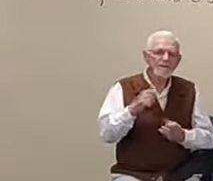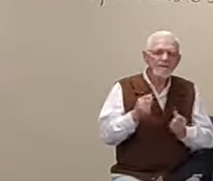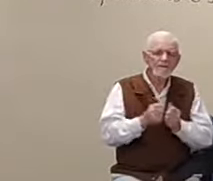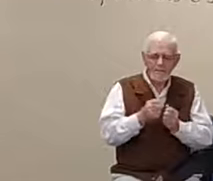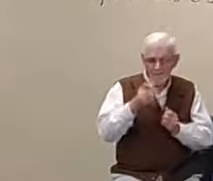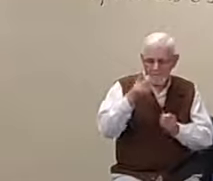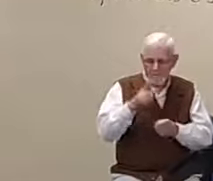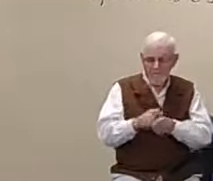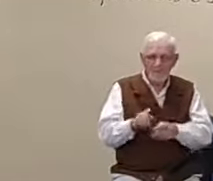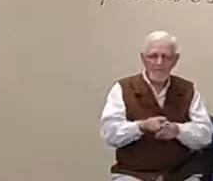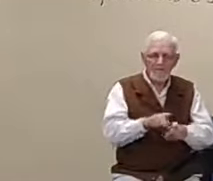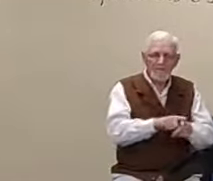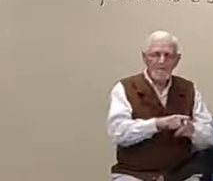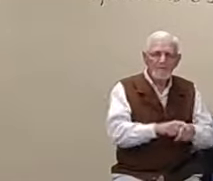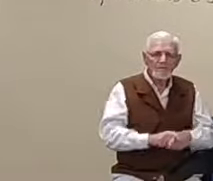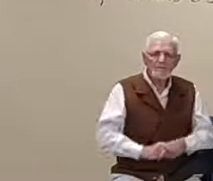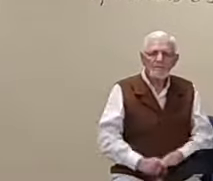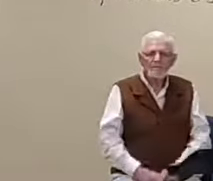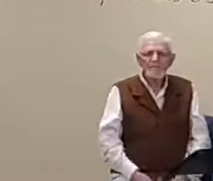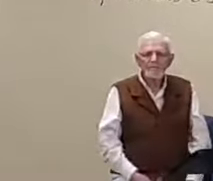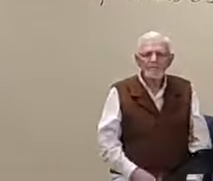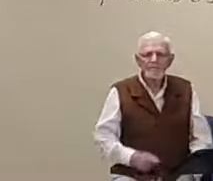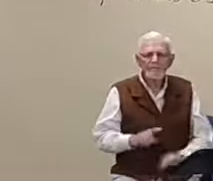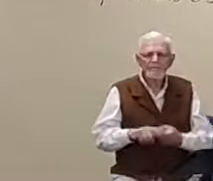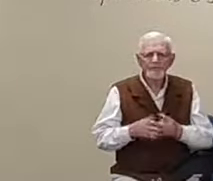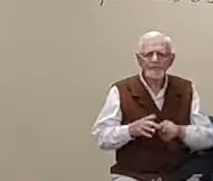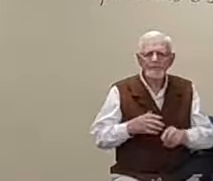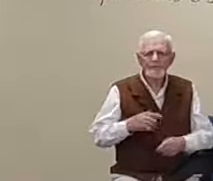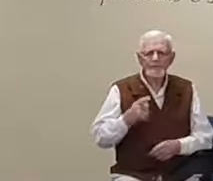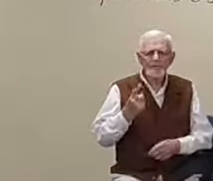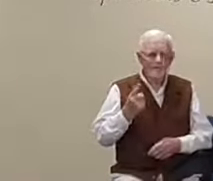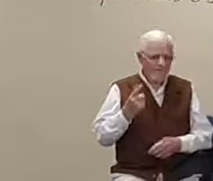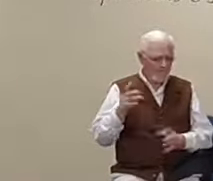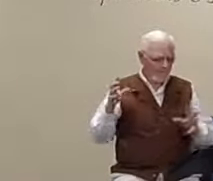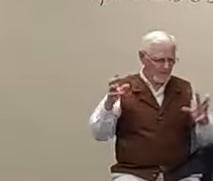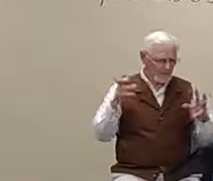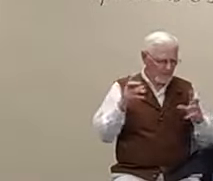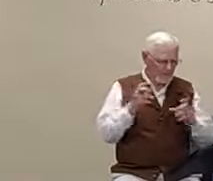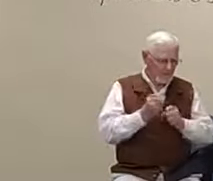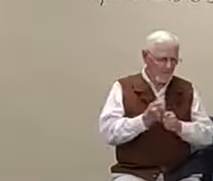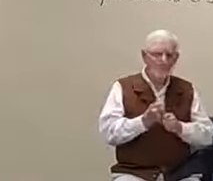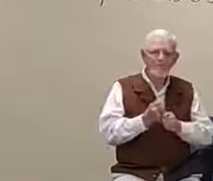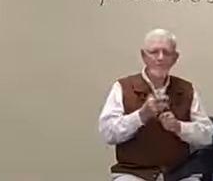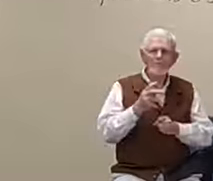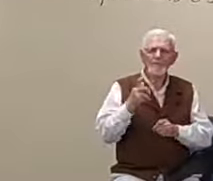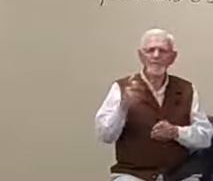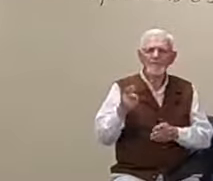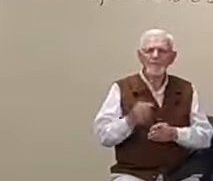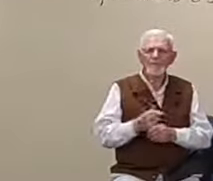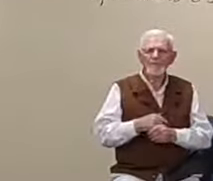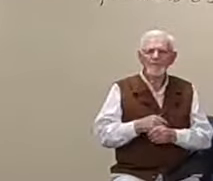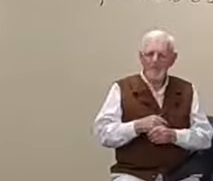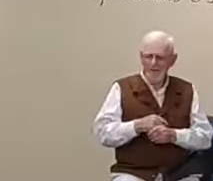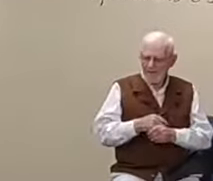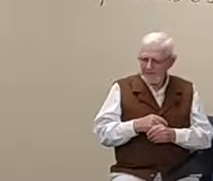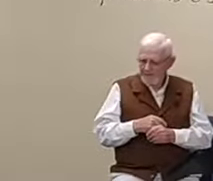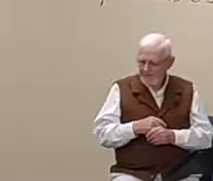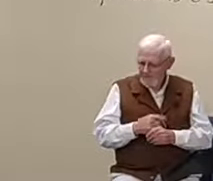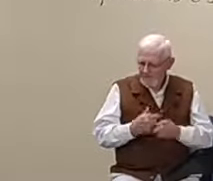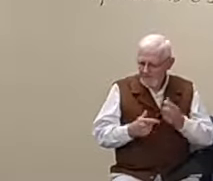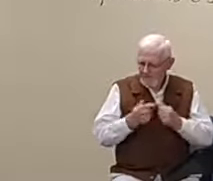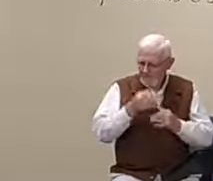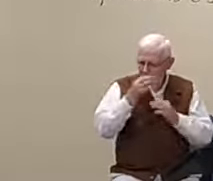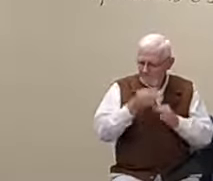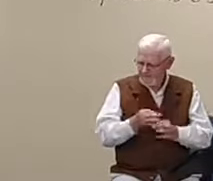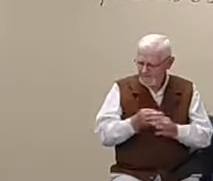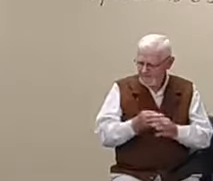don't we? I heard a friend of mine once, he summed it up really, really well. He said, you know what, brother? I come to the